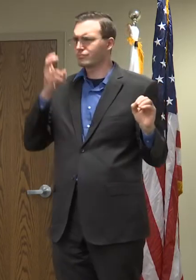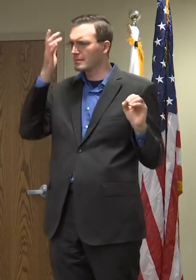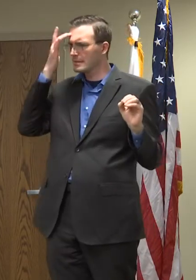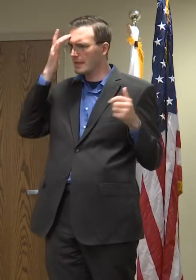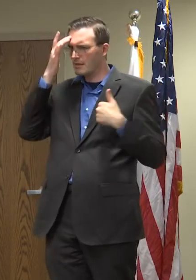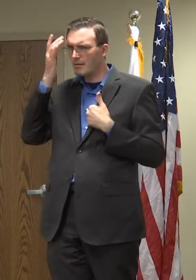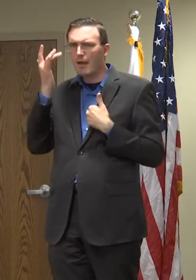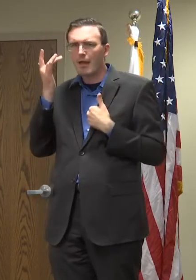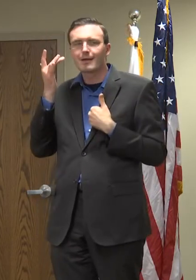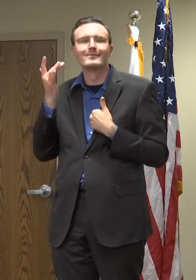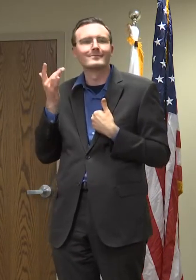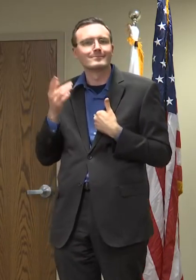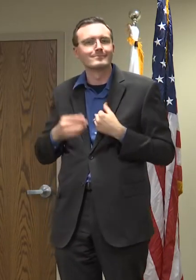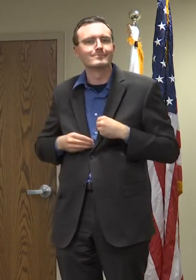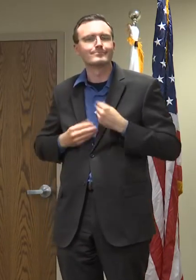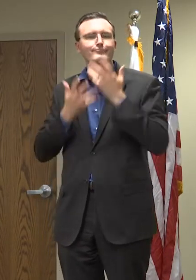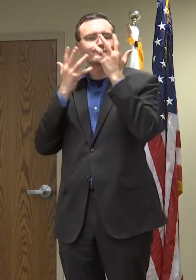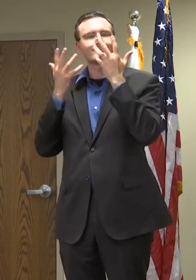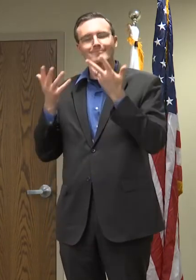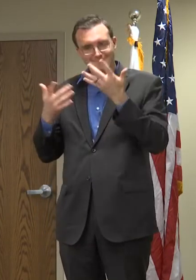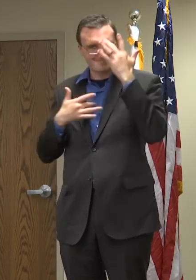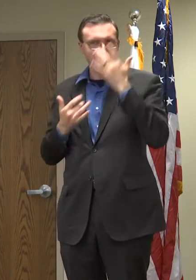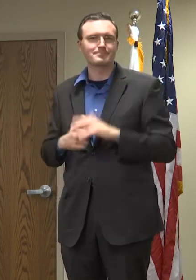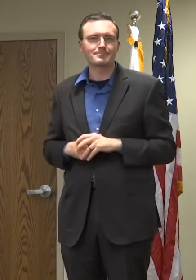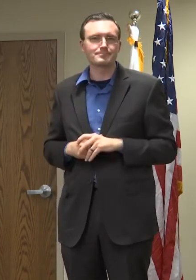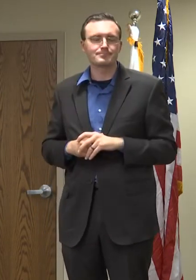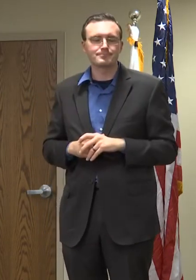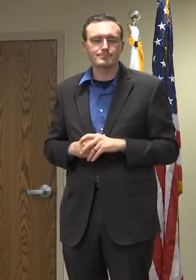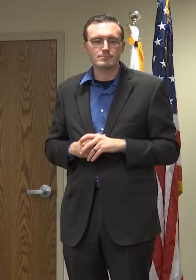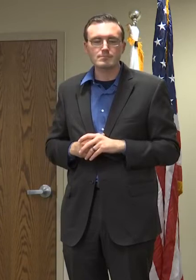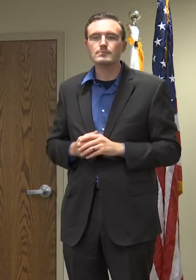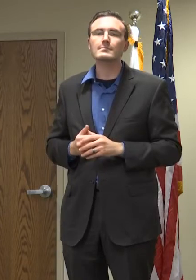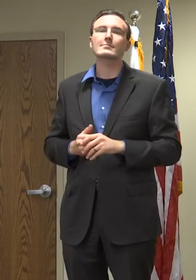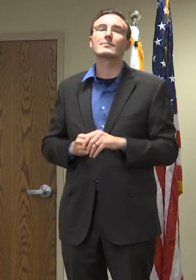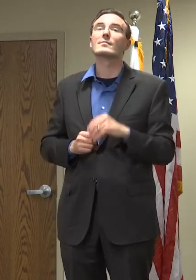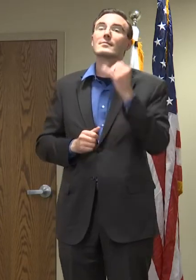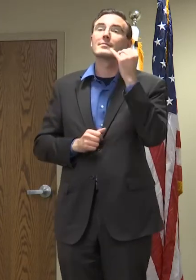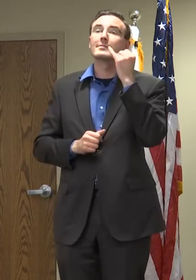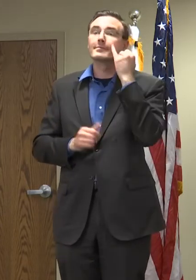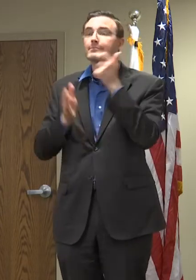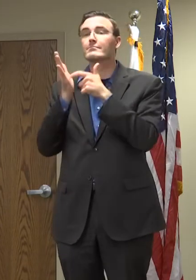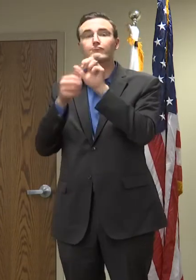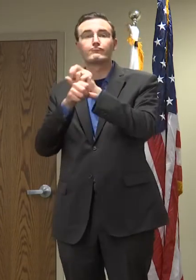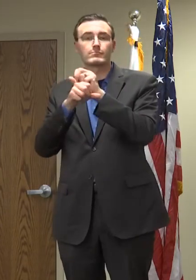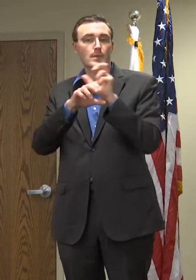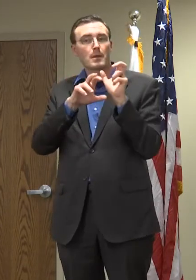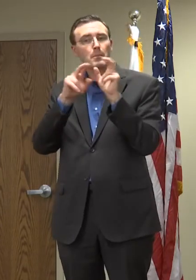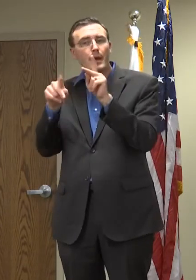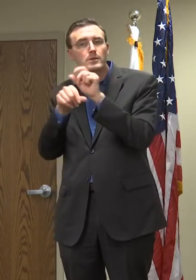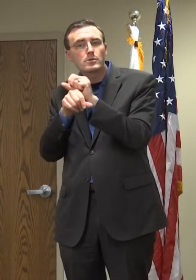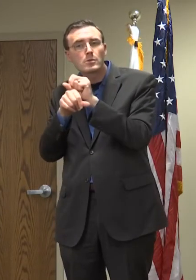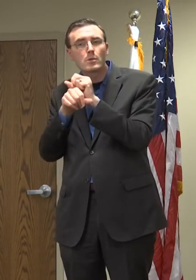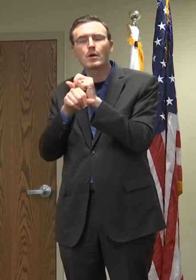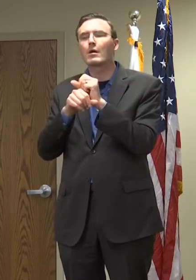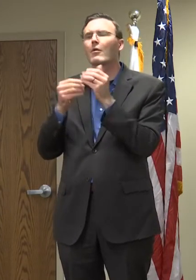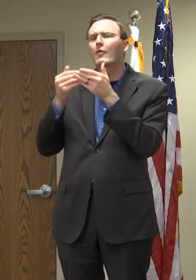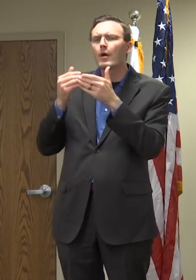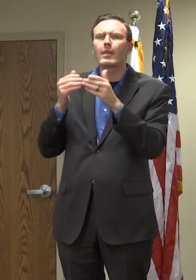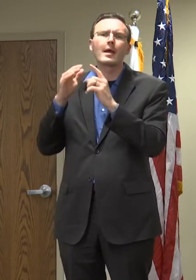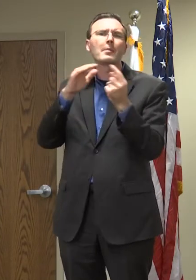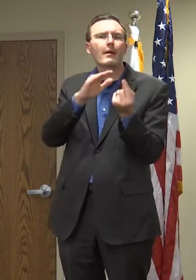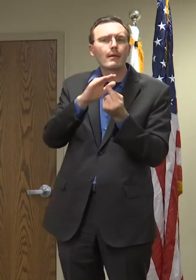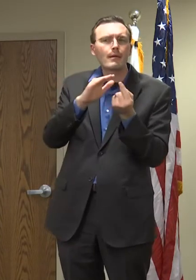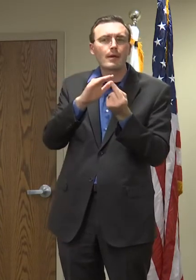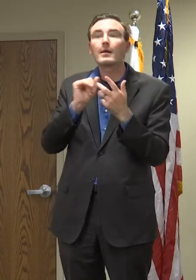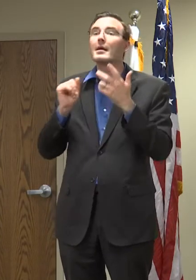if they are safe to return to work or break isolation or quarantine. I often hear from an employer, well, they tested negative, they can come back,